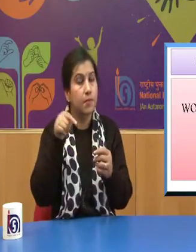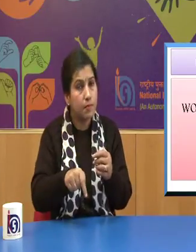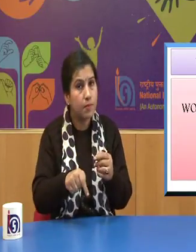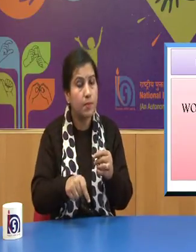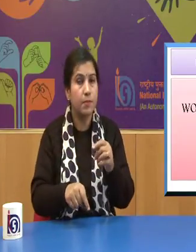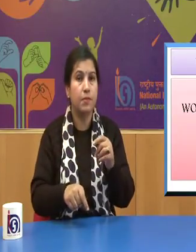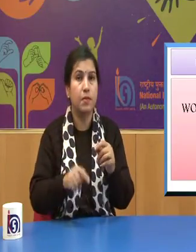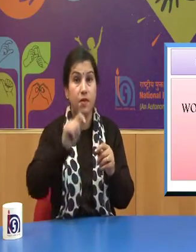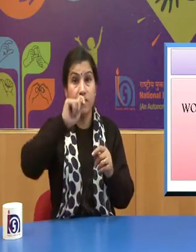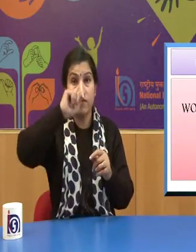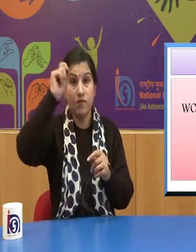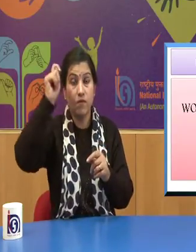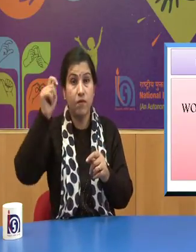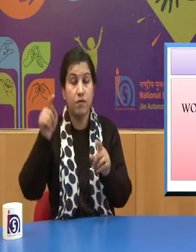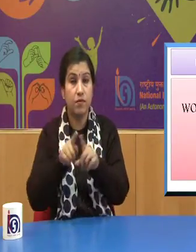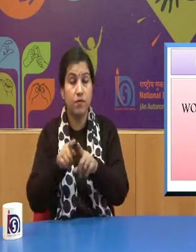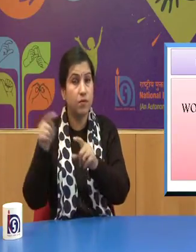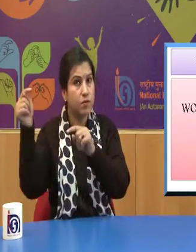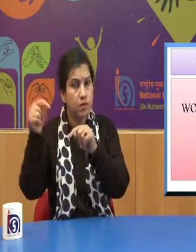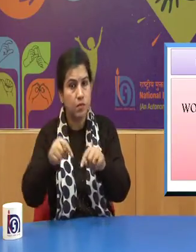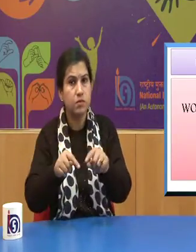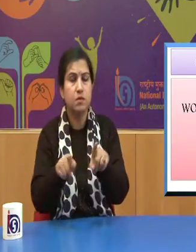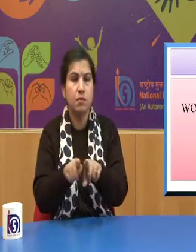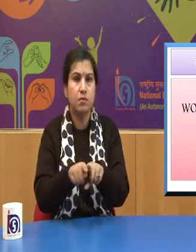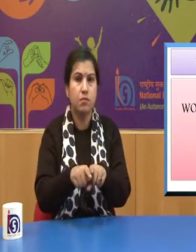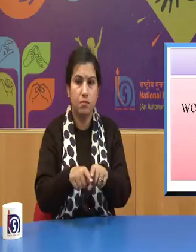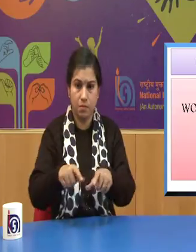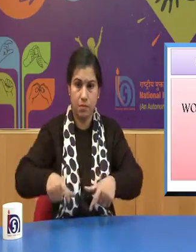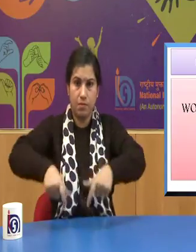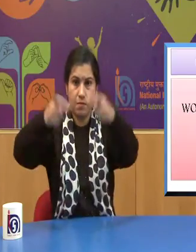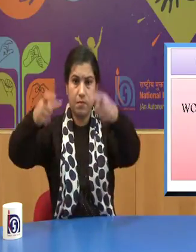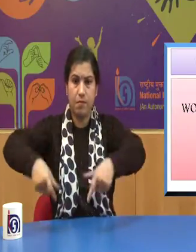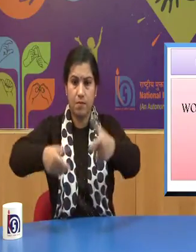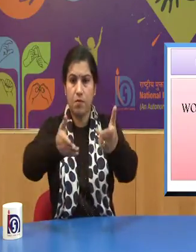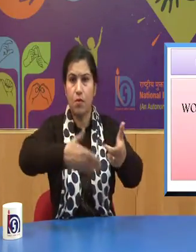Therefore, the owners of the forests became laborers.